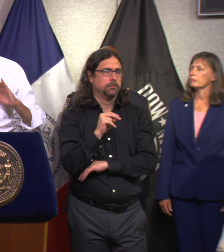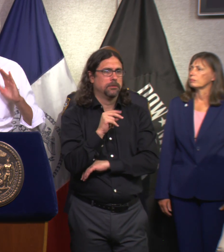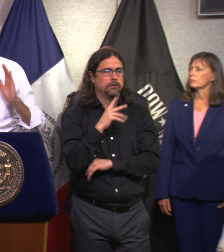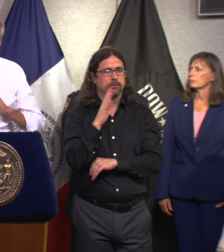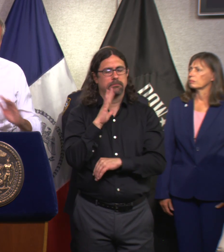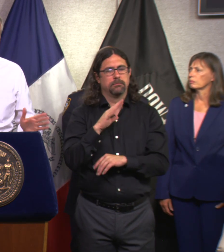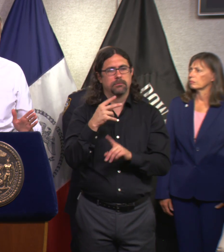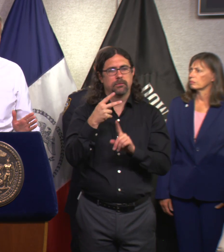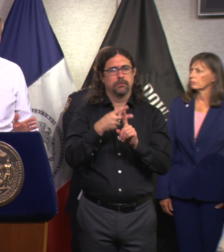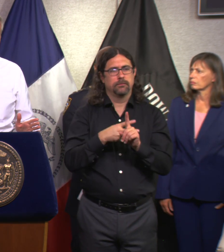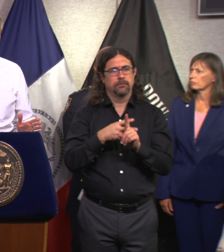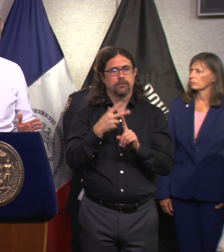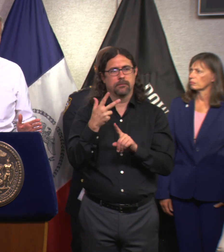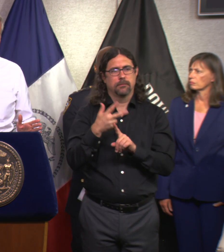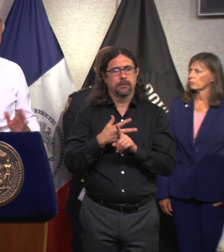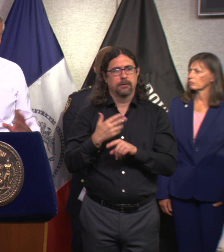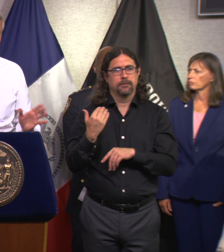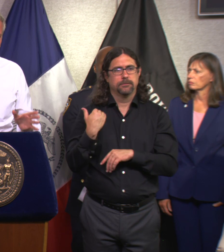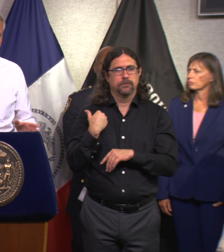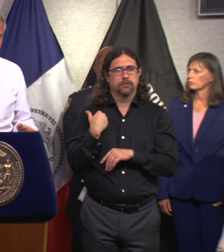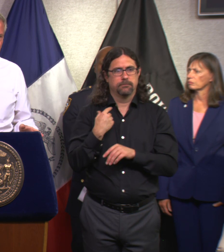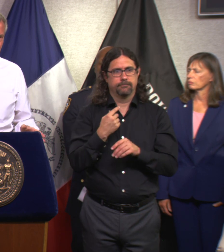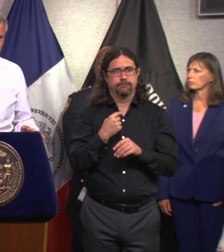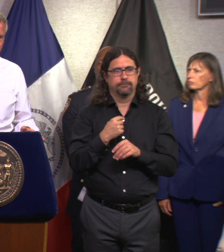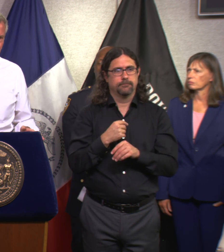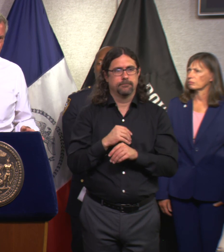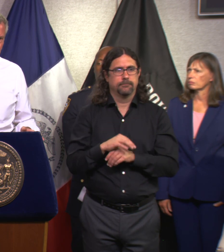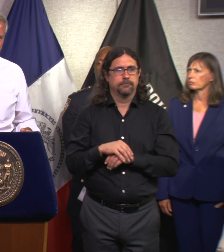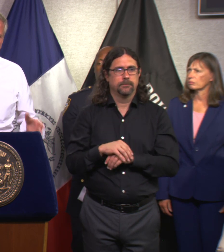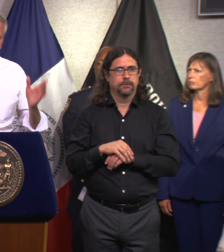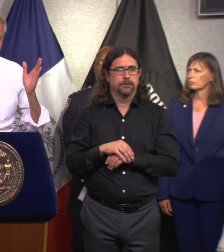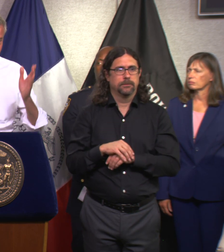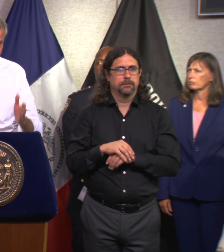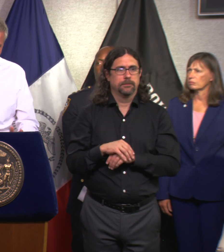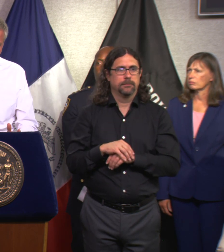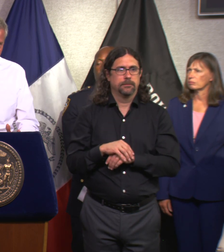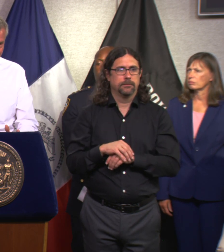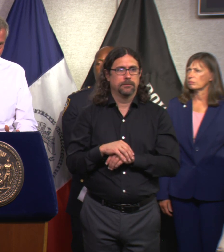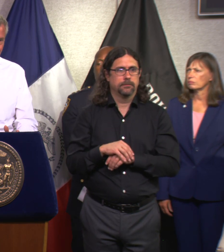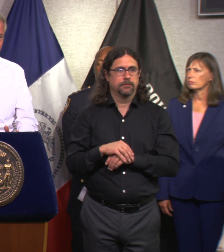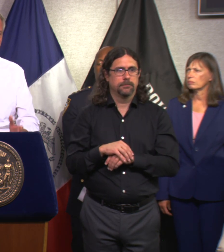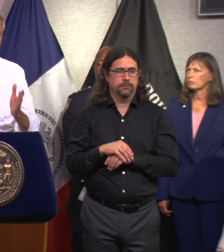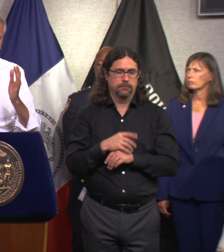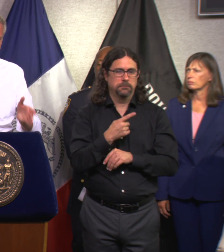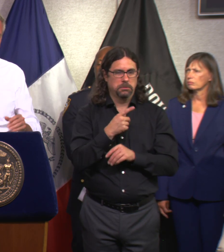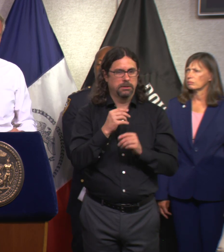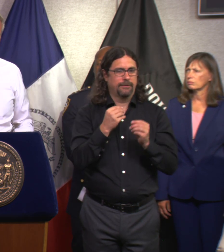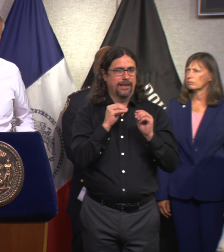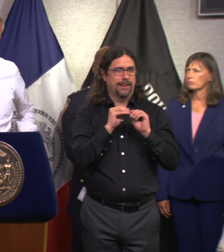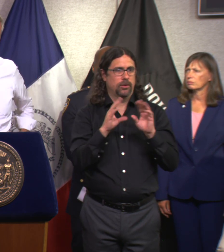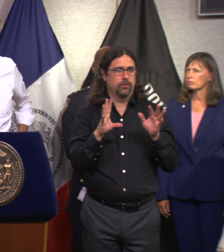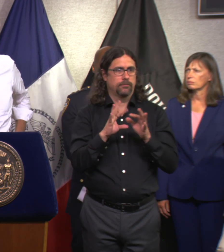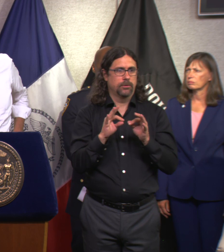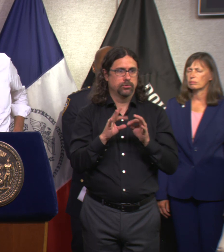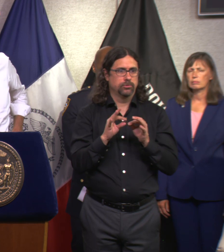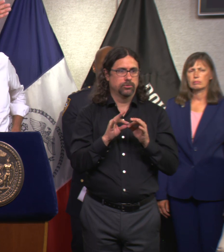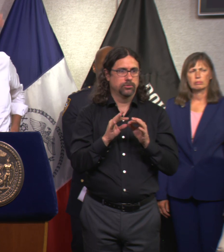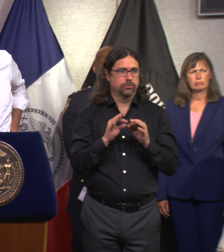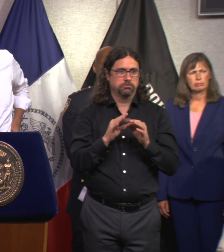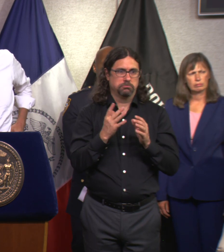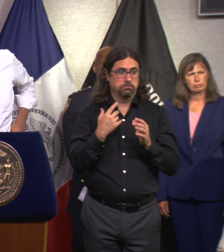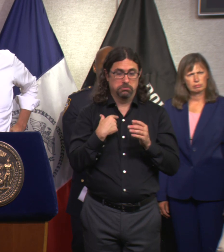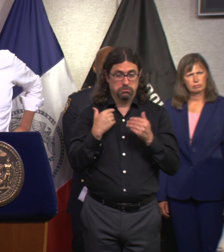message that they no longer cared if we went ahead with the departmental proceedings. We confirmed it again, and then we proceeded.